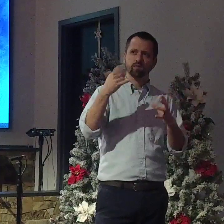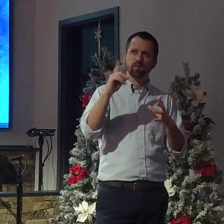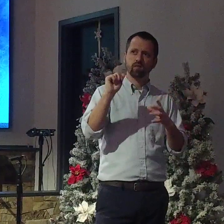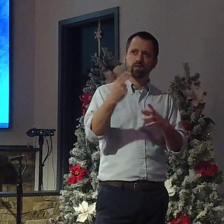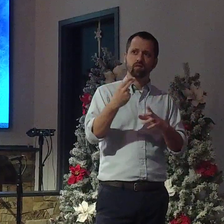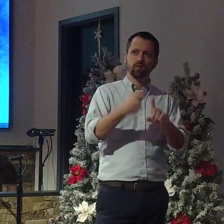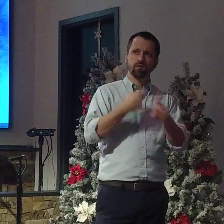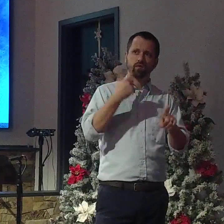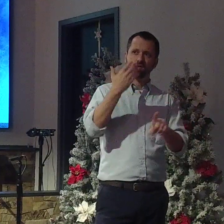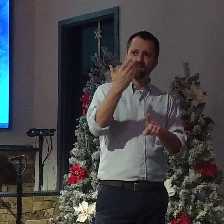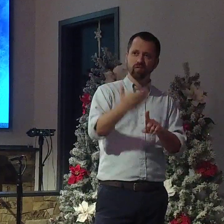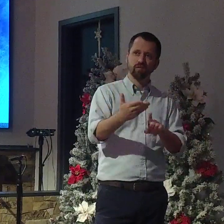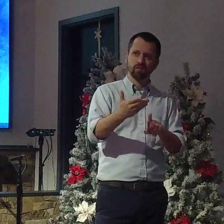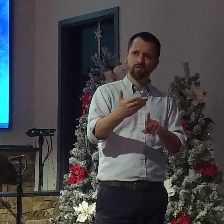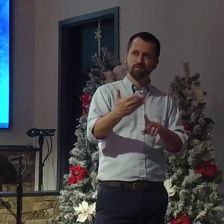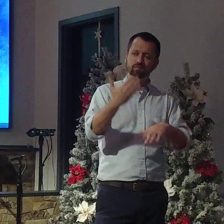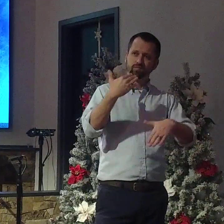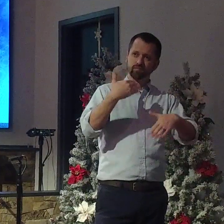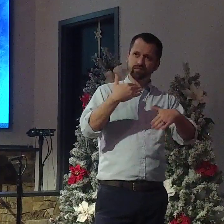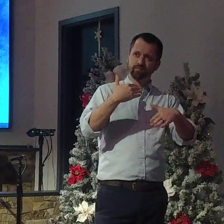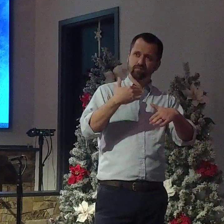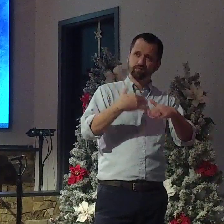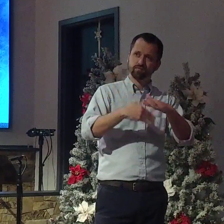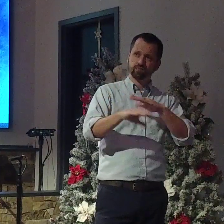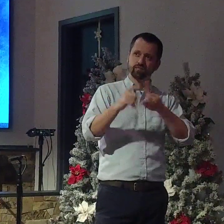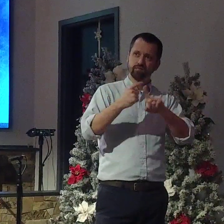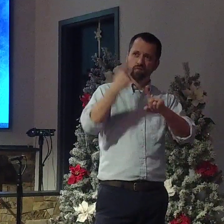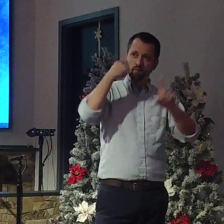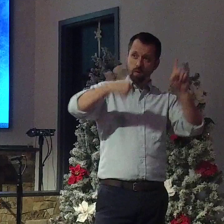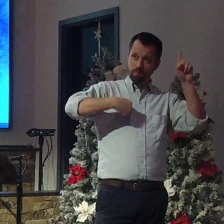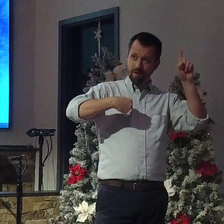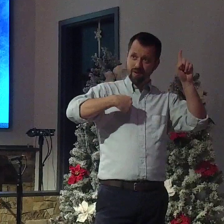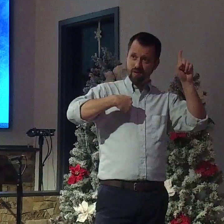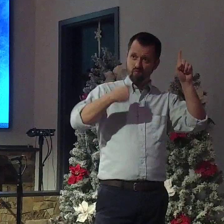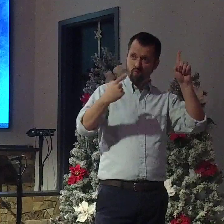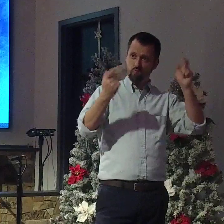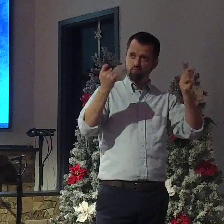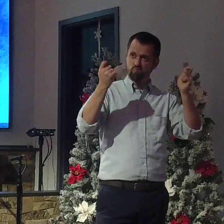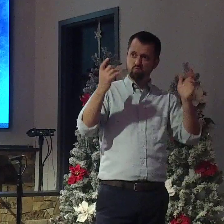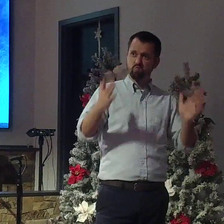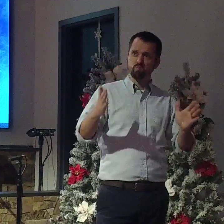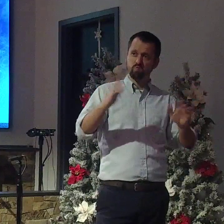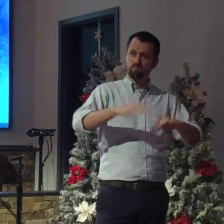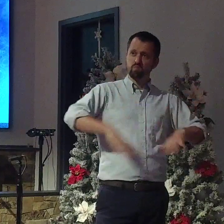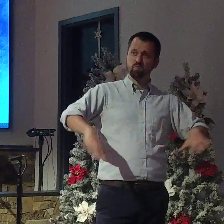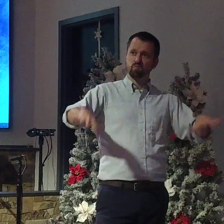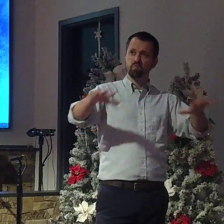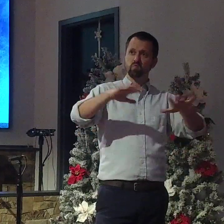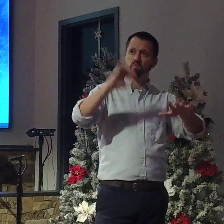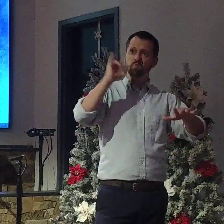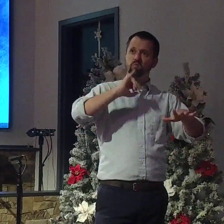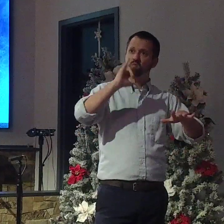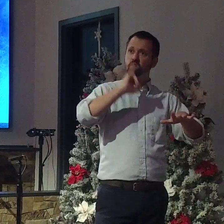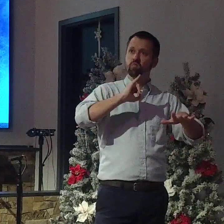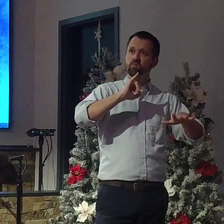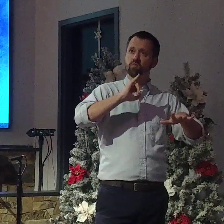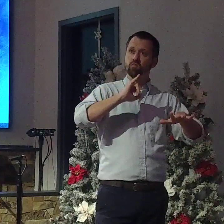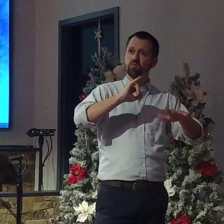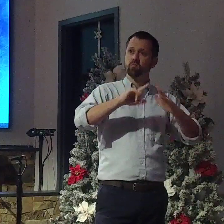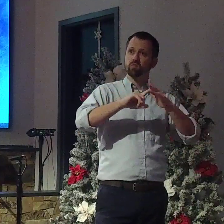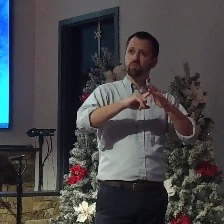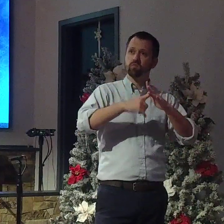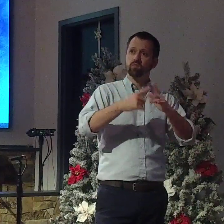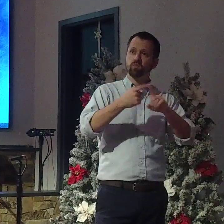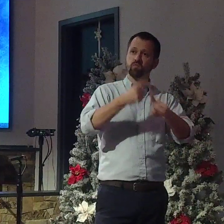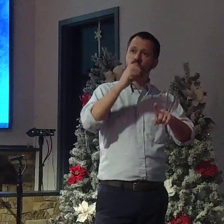be a joy to the Jews. But later on, we would find out that the coming of the Messiah, namely Jesus, would be a joy